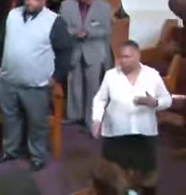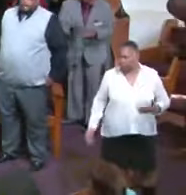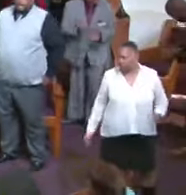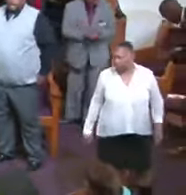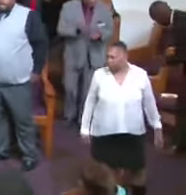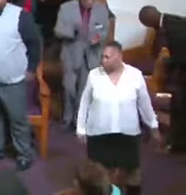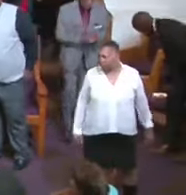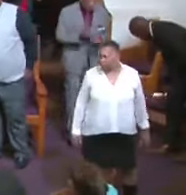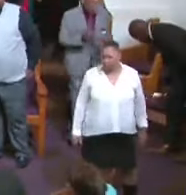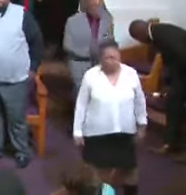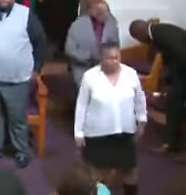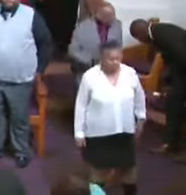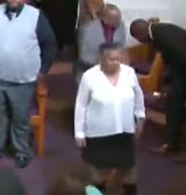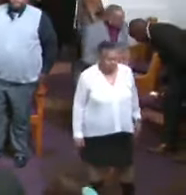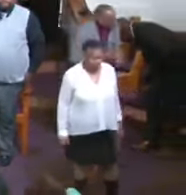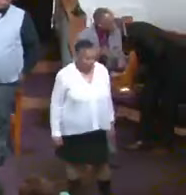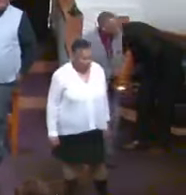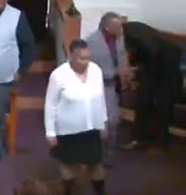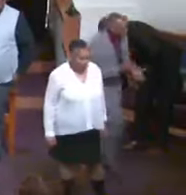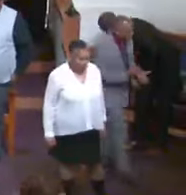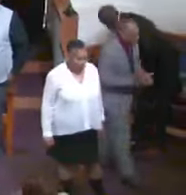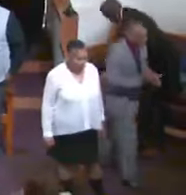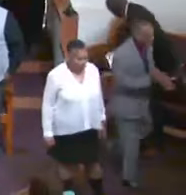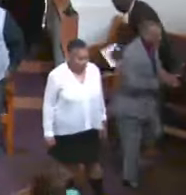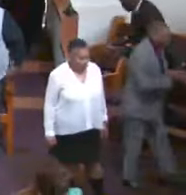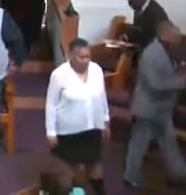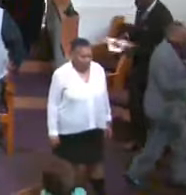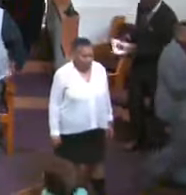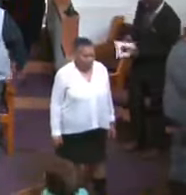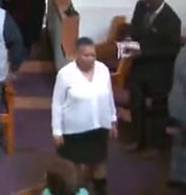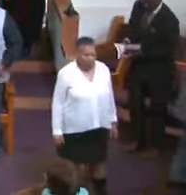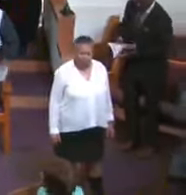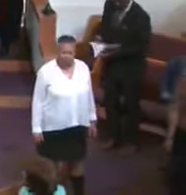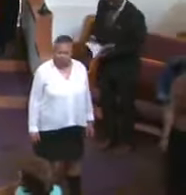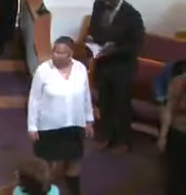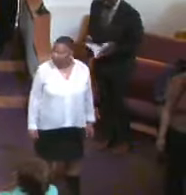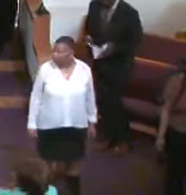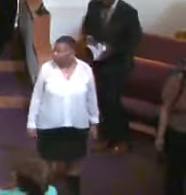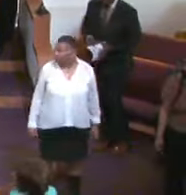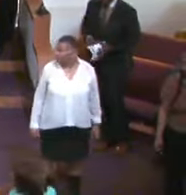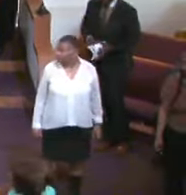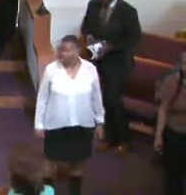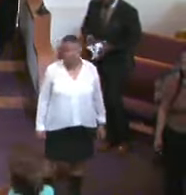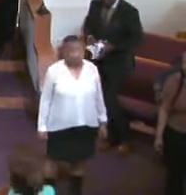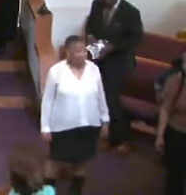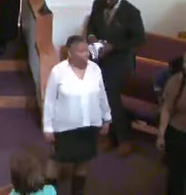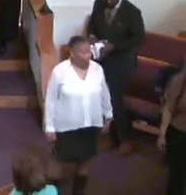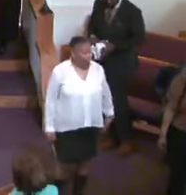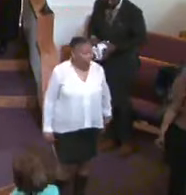somehow. Woo, thank you, Jesus. Woo, thank you, Lord.